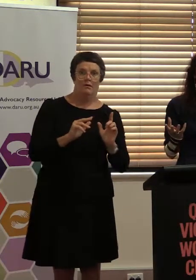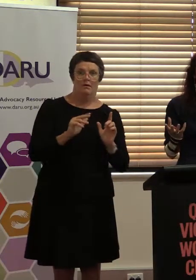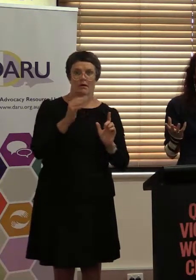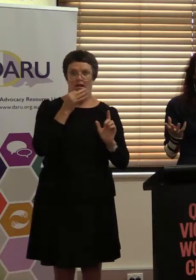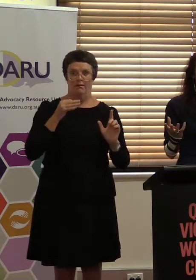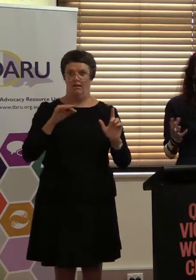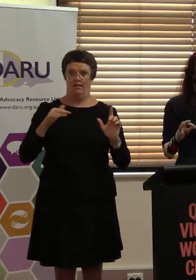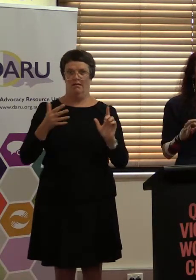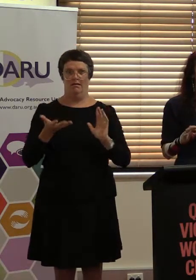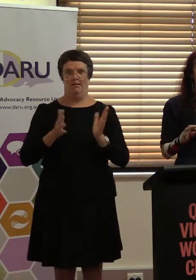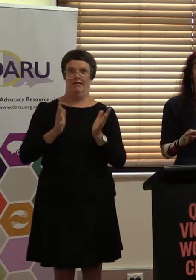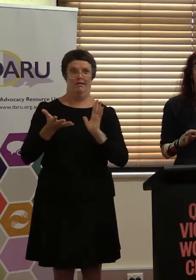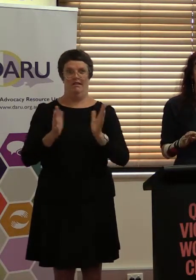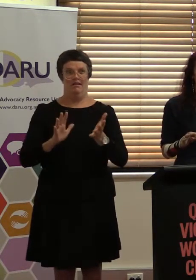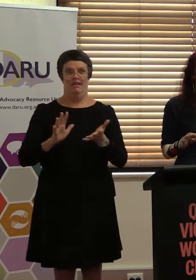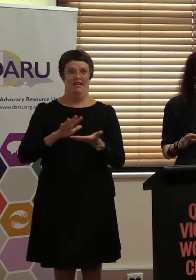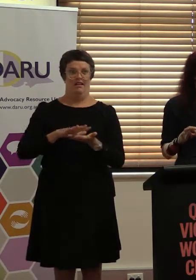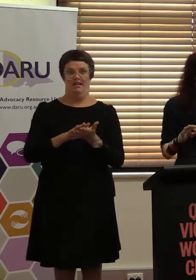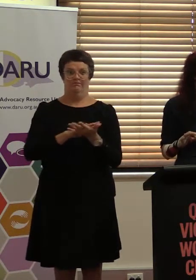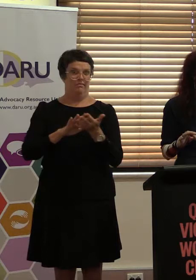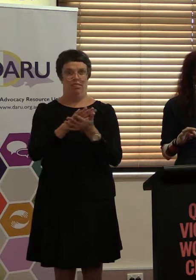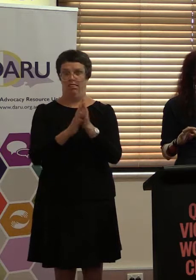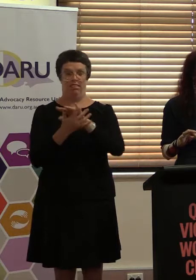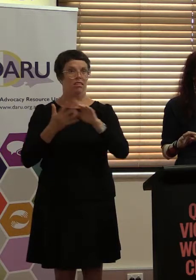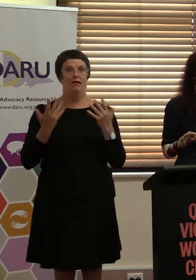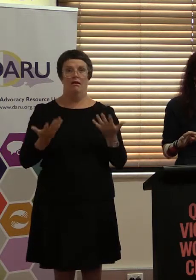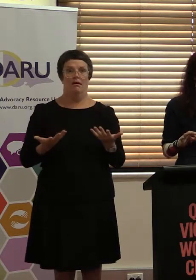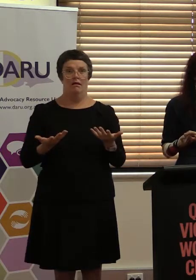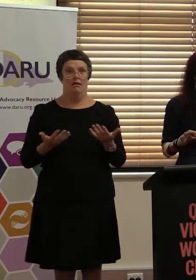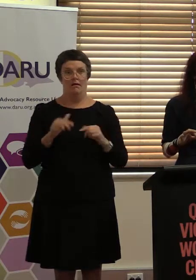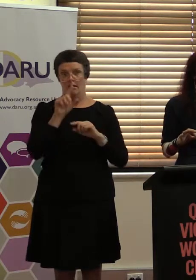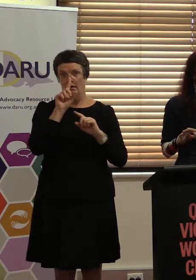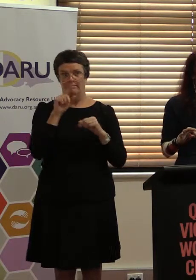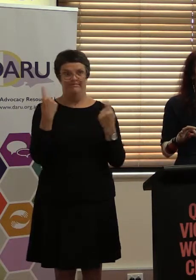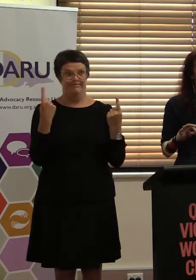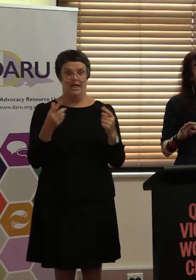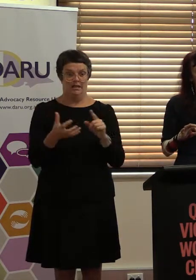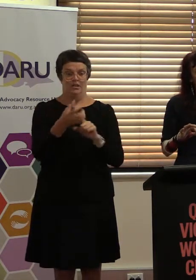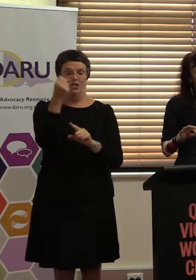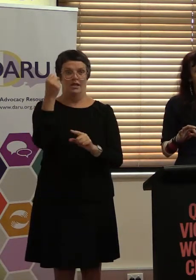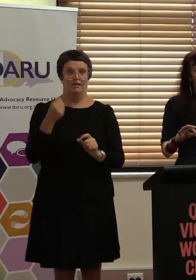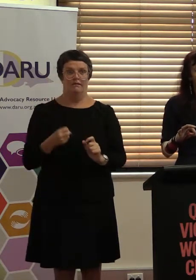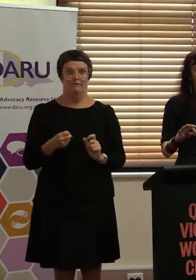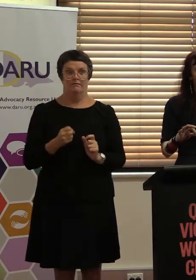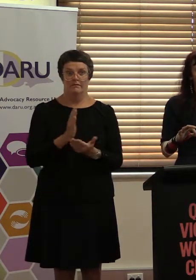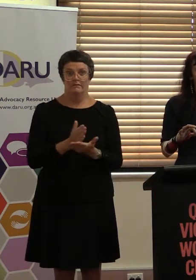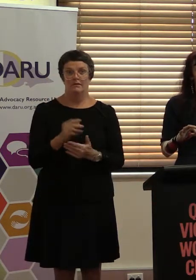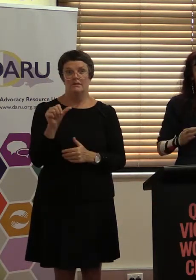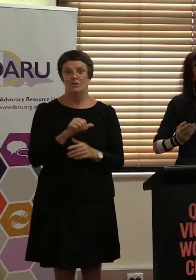edges, and we can't seem to achieve the simplest of things. So you can imagine that